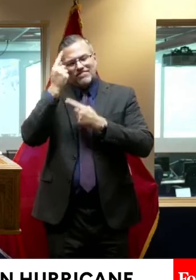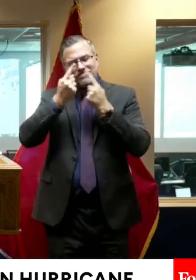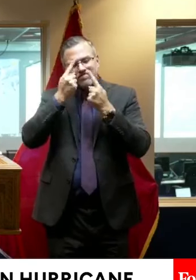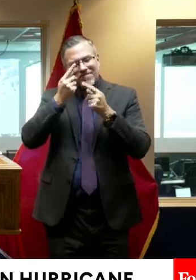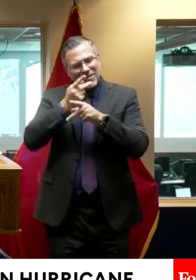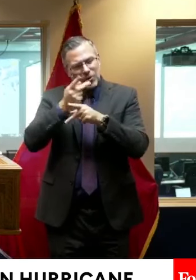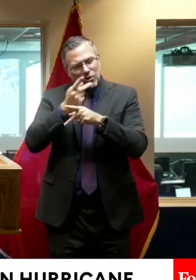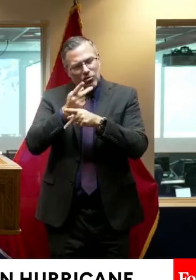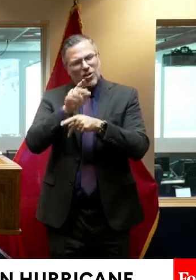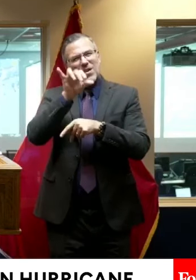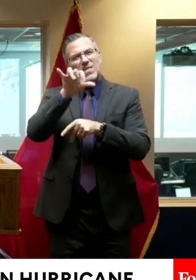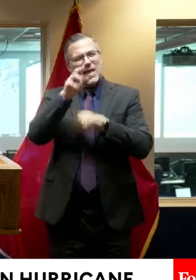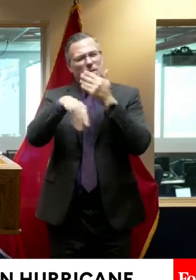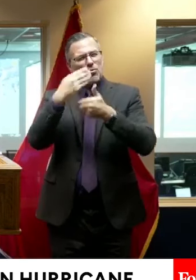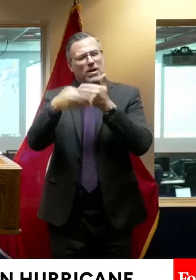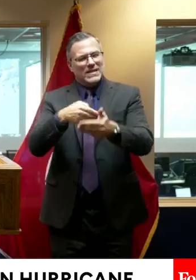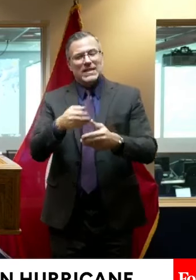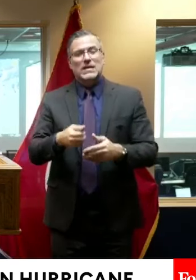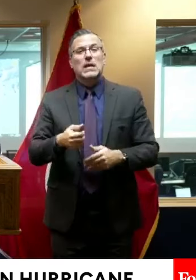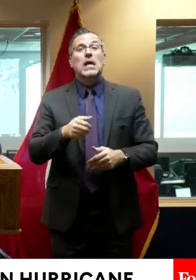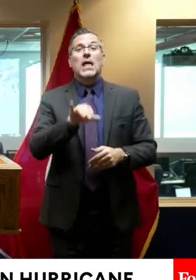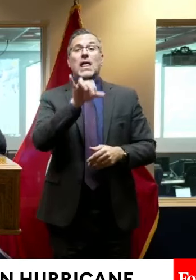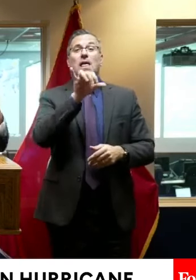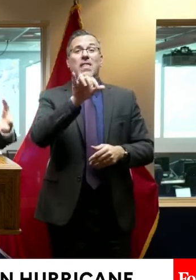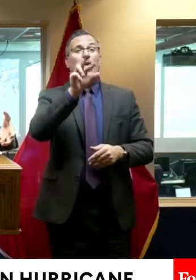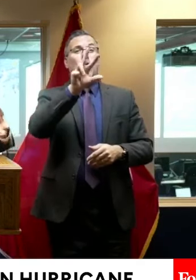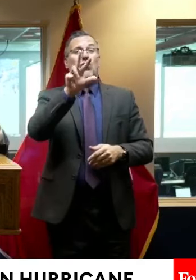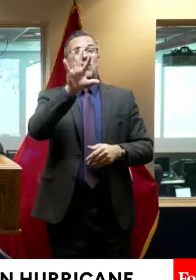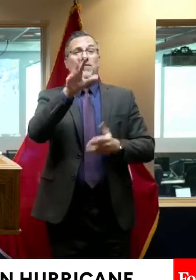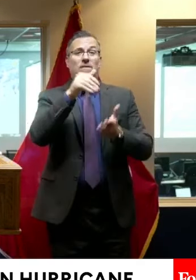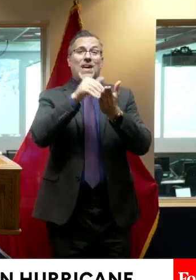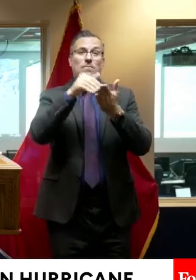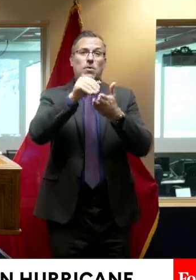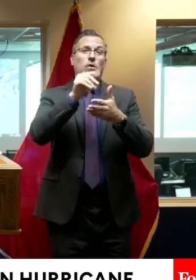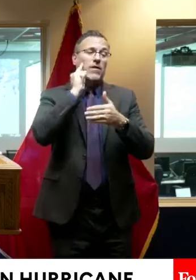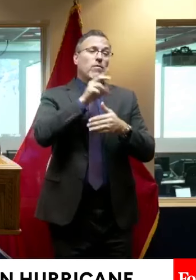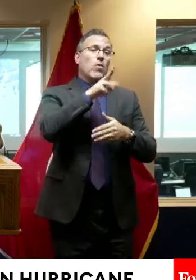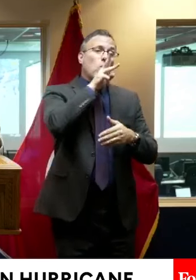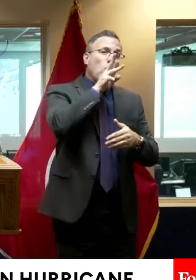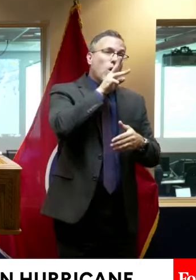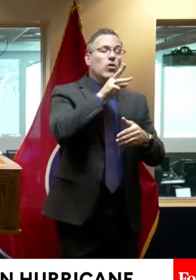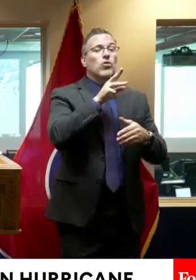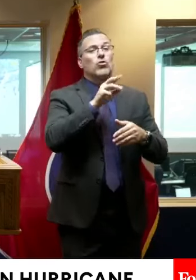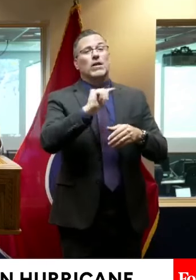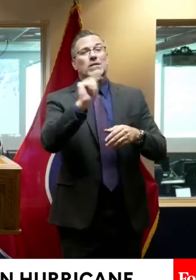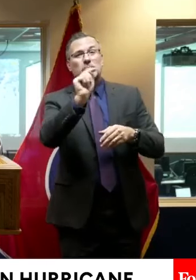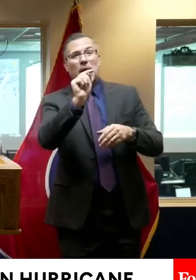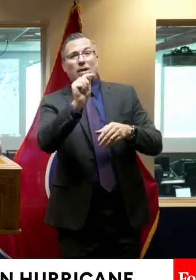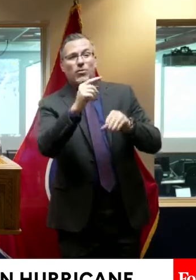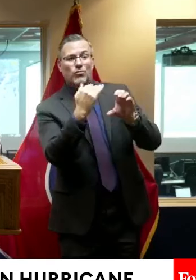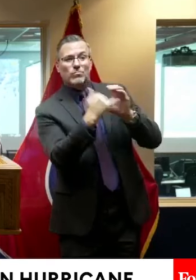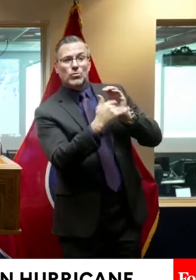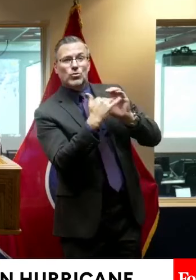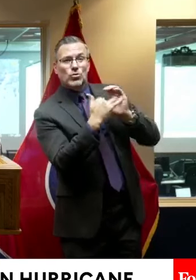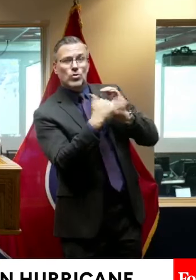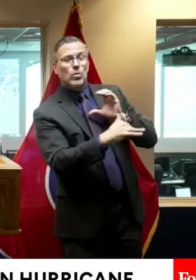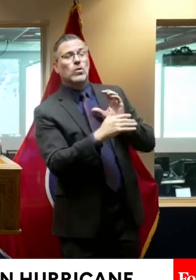We do know the general block of dollars, $35 million for the water and sewer, because there's already been some pretty good